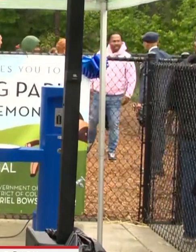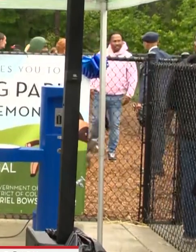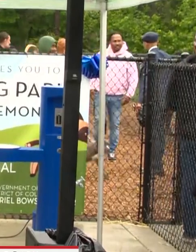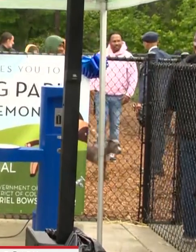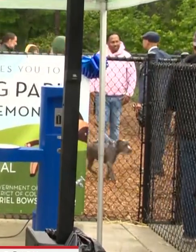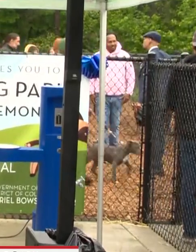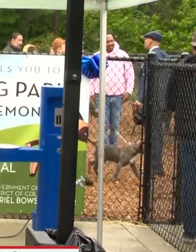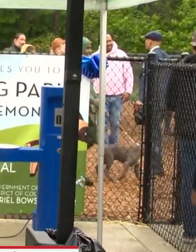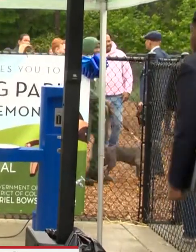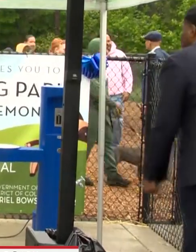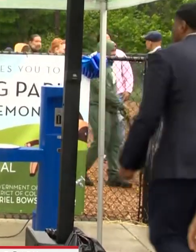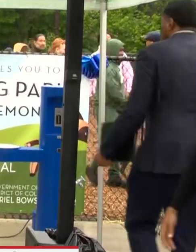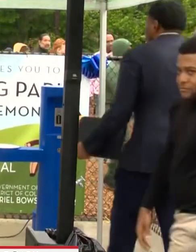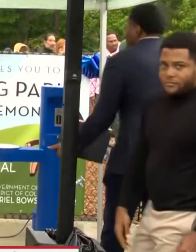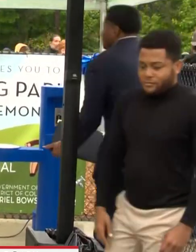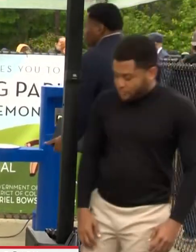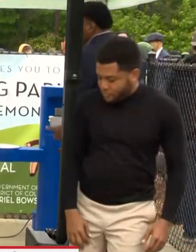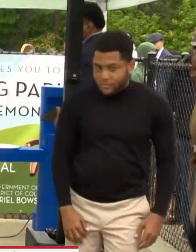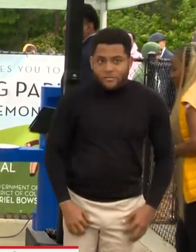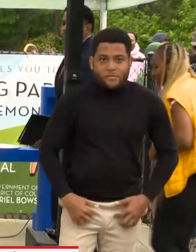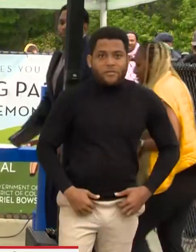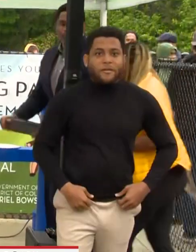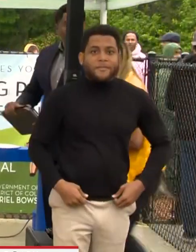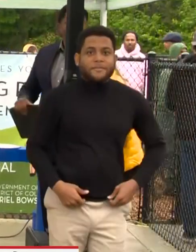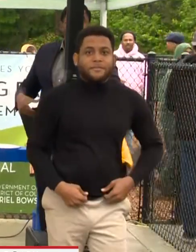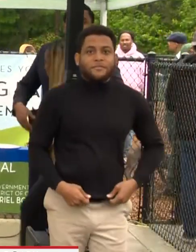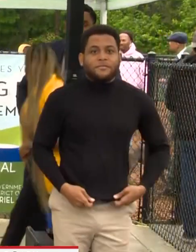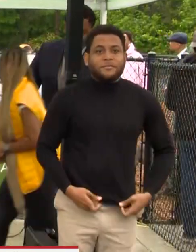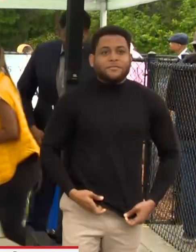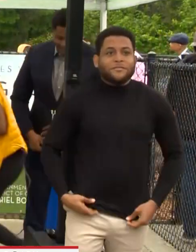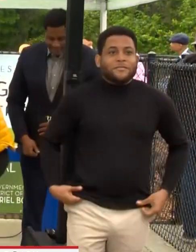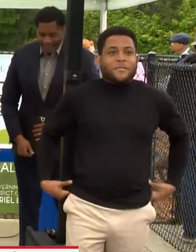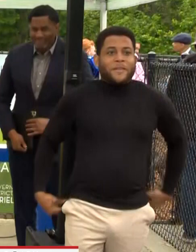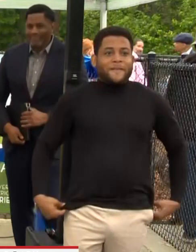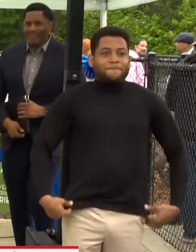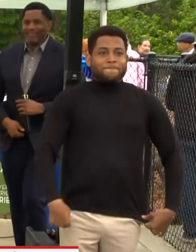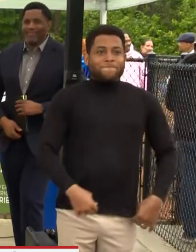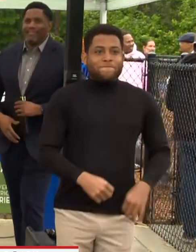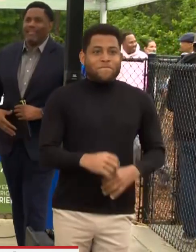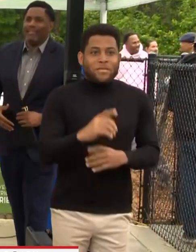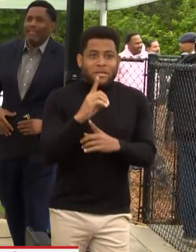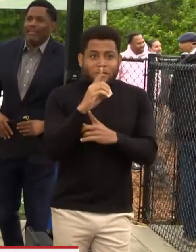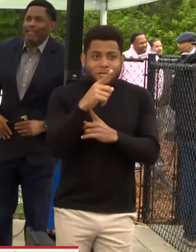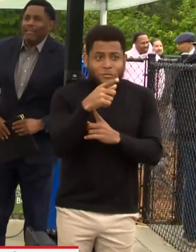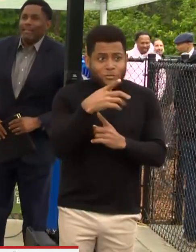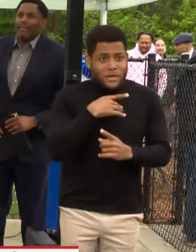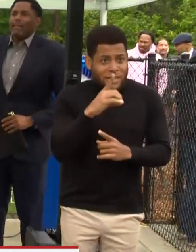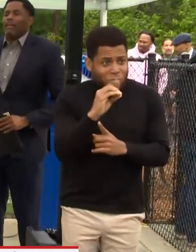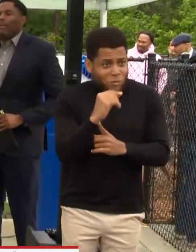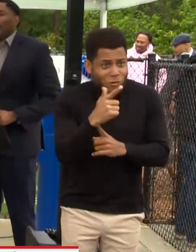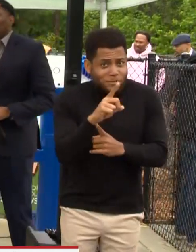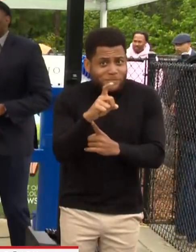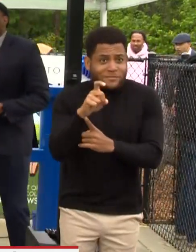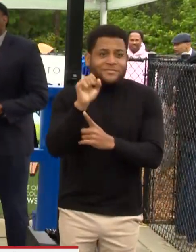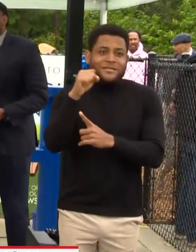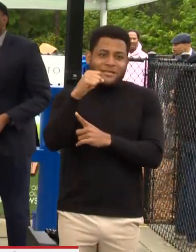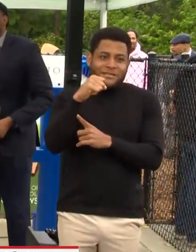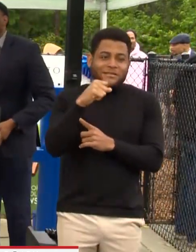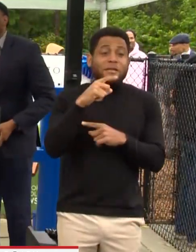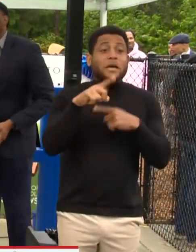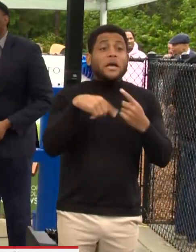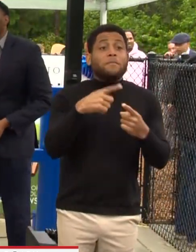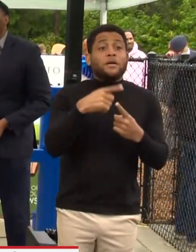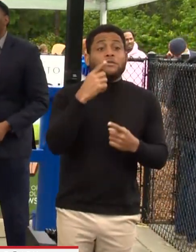Do you have pets? No comment. Can you tell us how many dog, and I apologize for my attention, how many dog